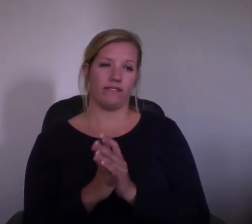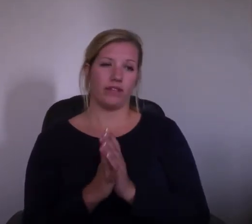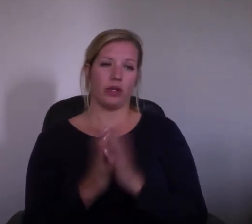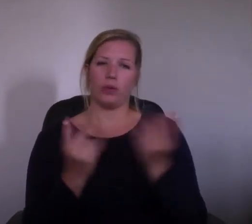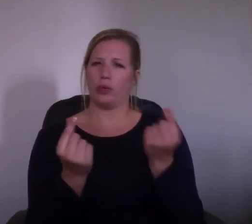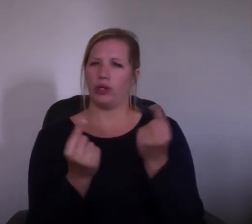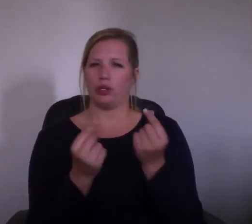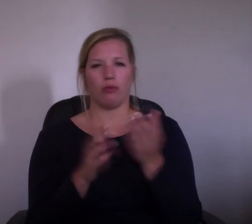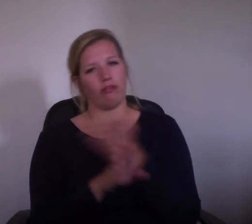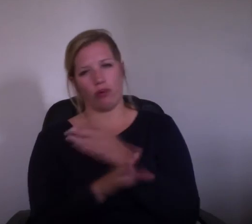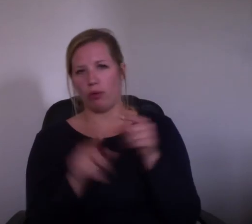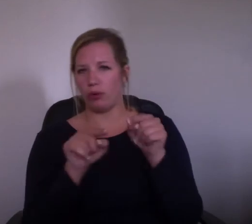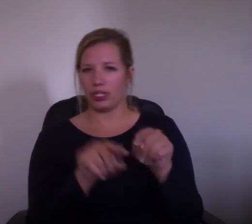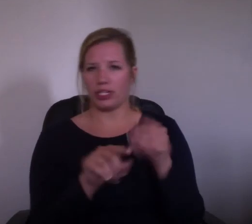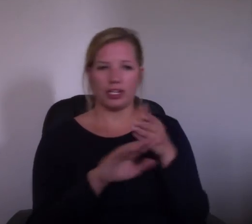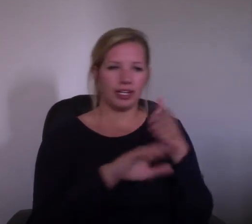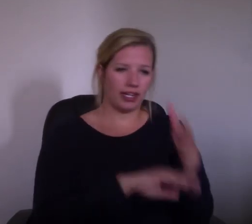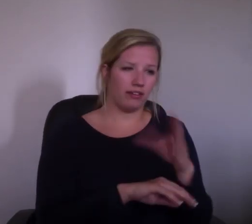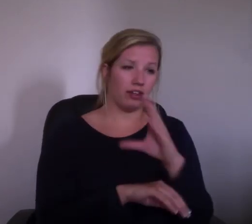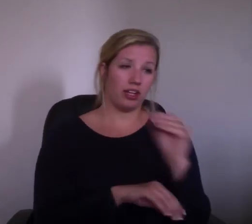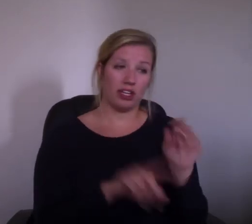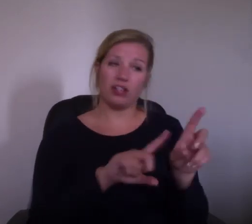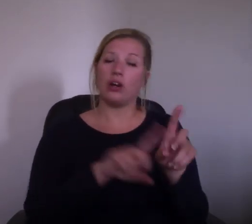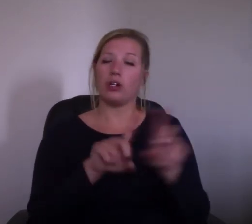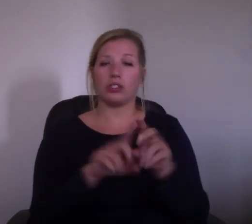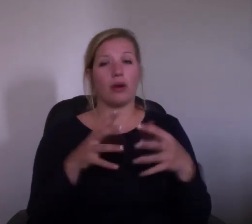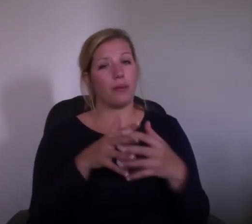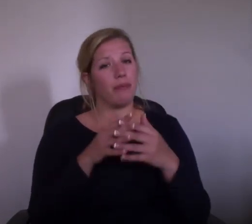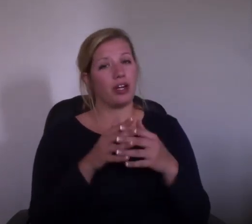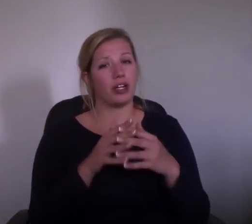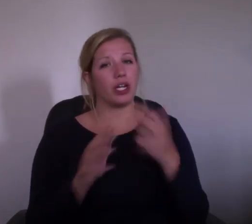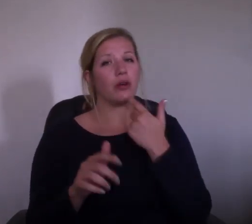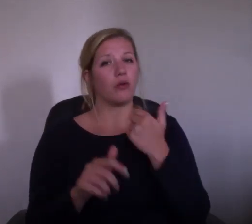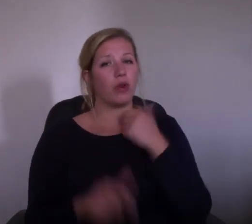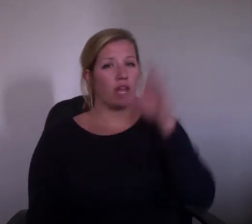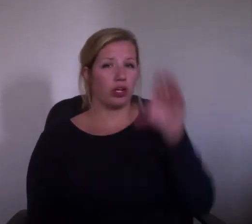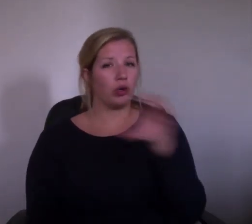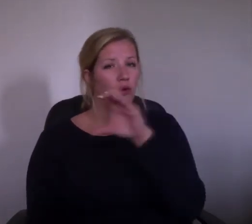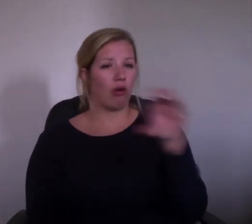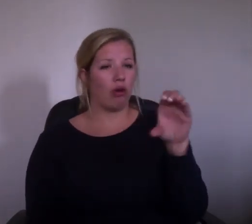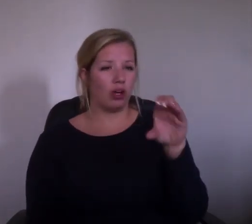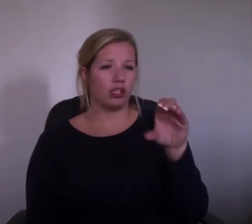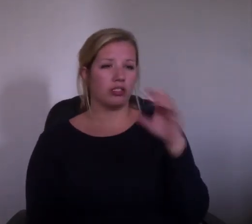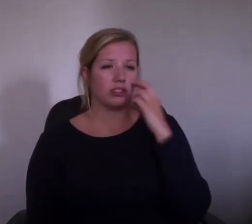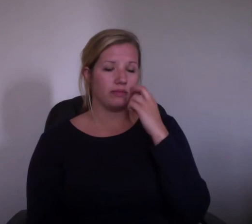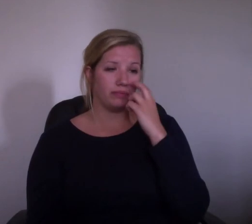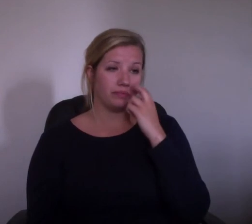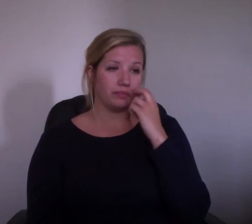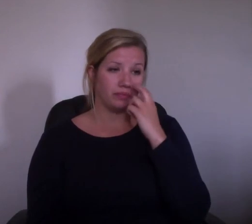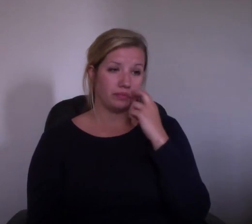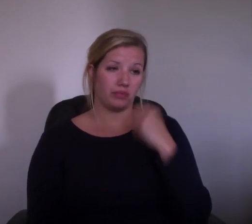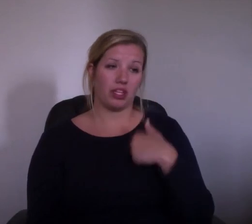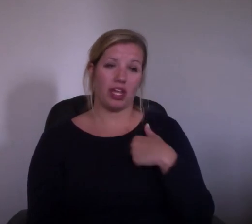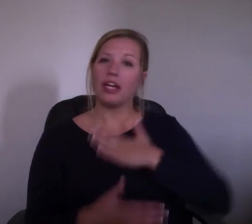after. And then the American Red Cross. This is also one of my favorite sites. I like looking at their site and